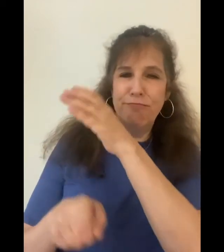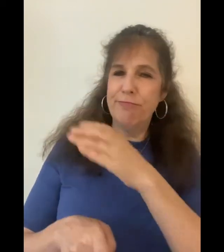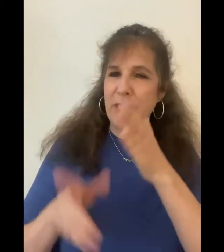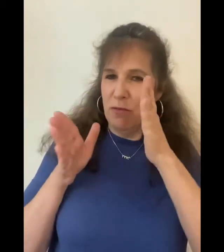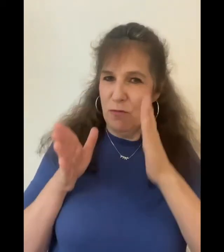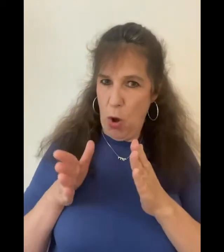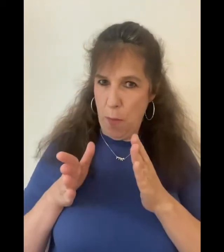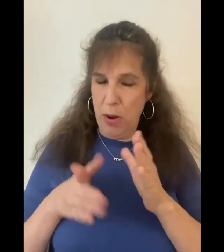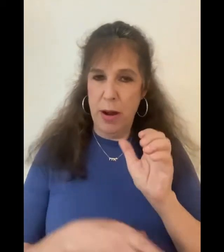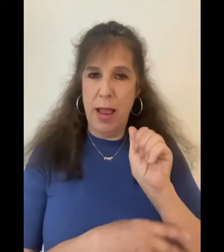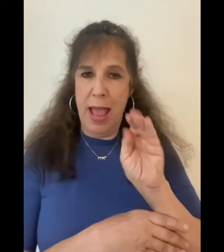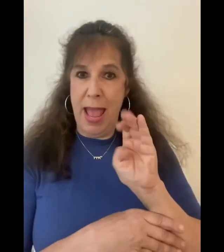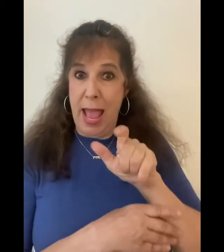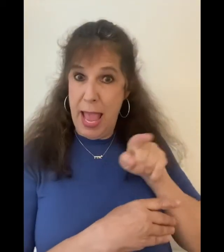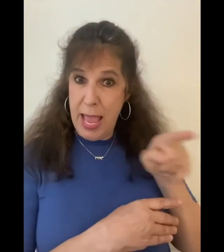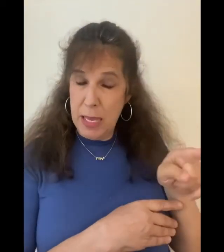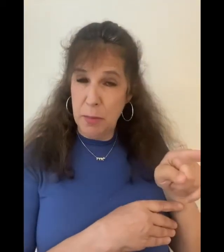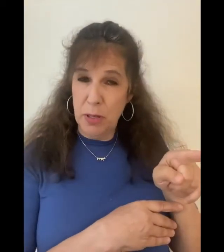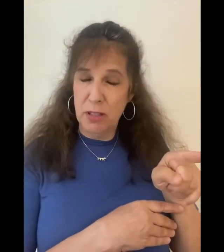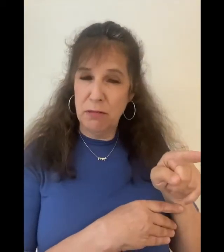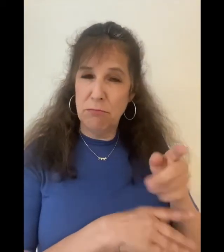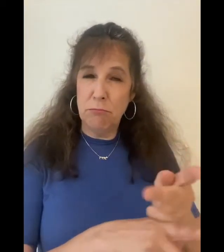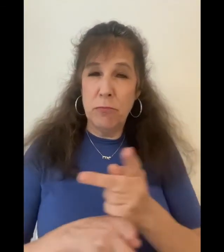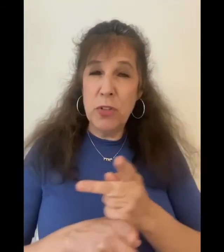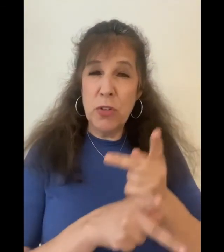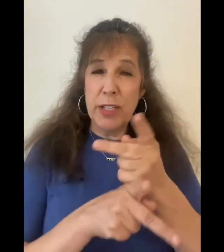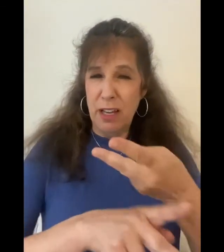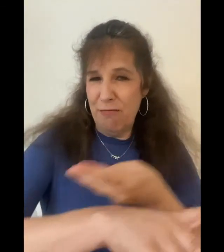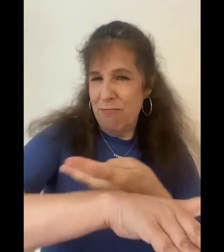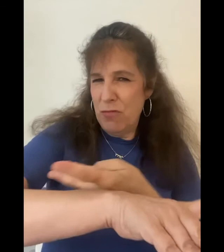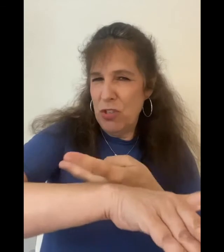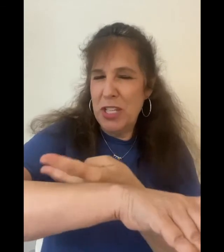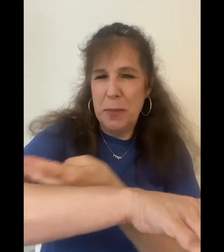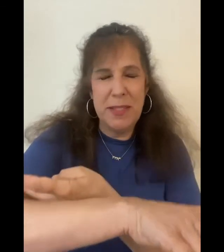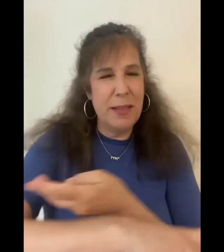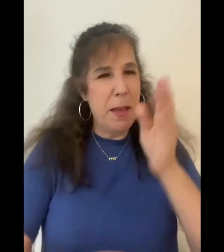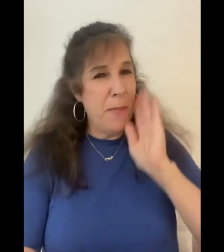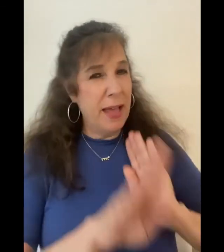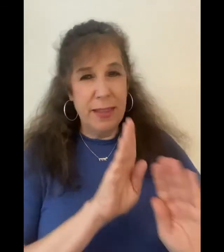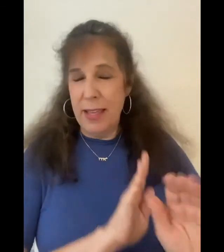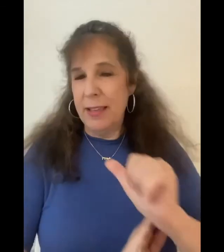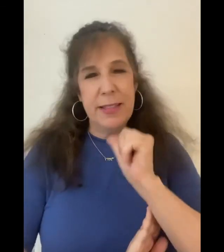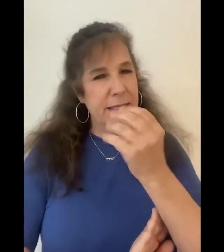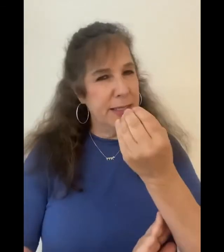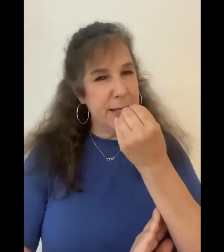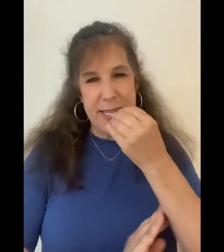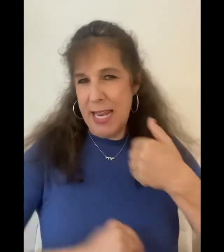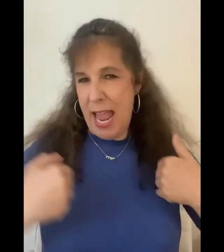then, so probably it was for their wool or for maybe their milk, I don't know, but that's what he did. He didn't really want to work the land once it